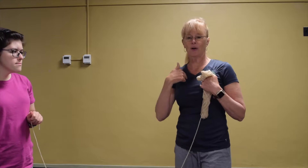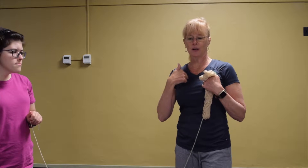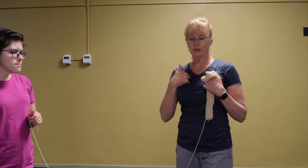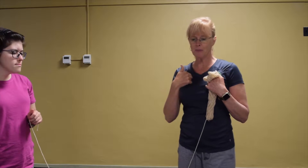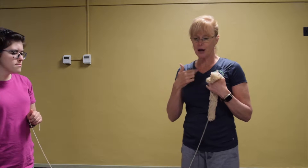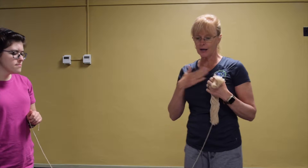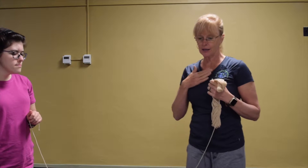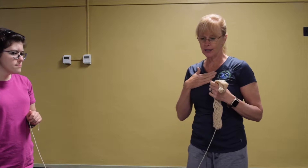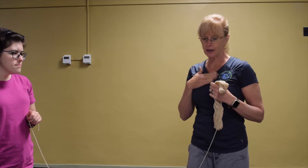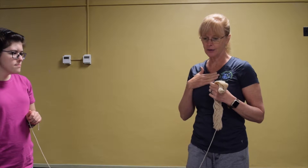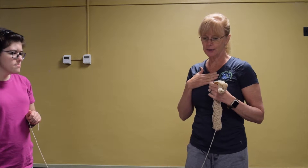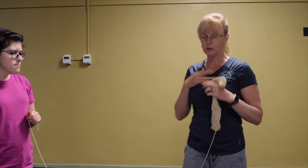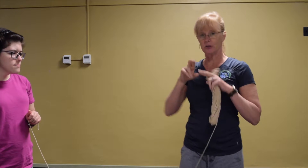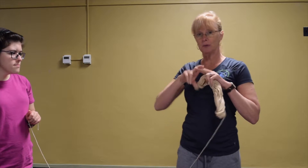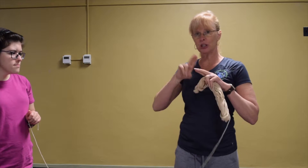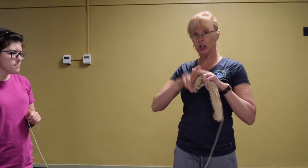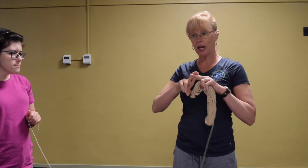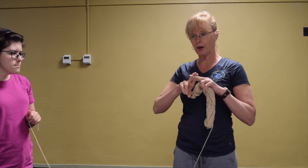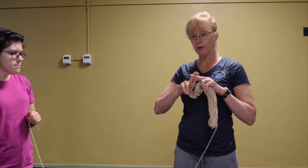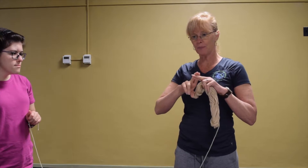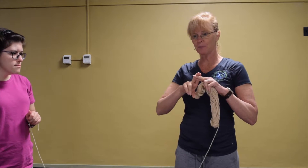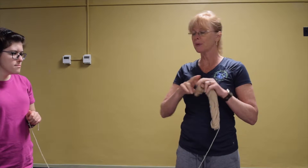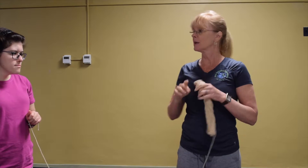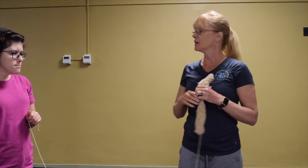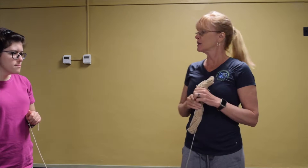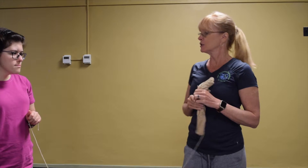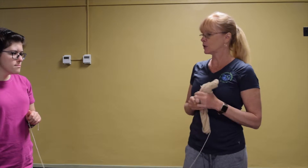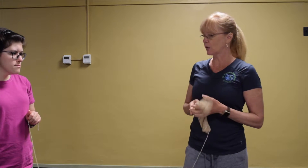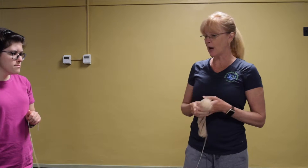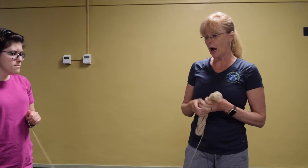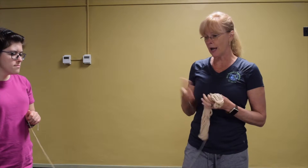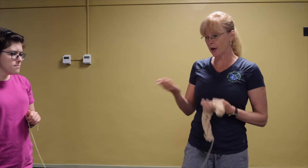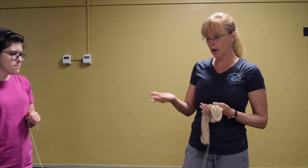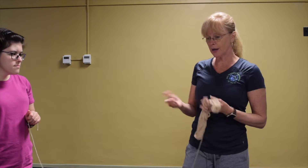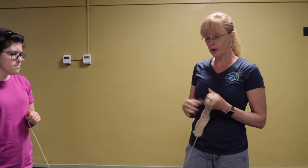here's mine. It's going to be chair. So here I go.